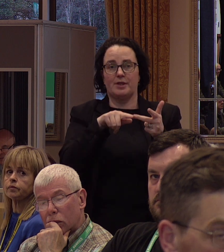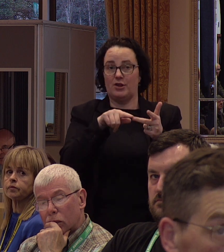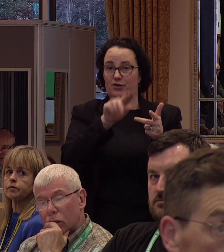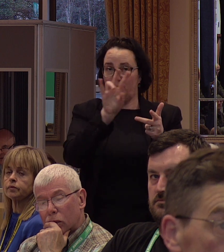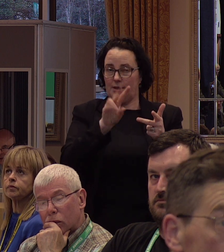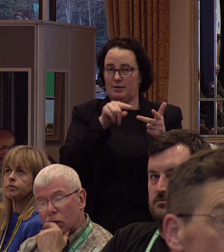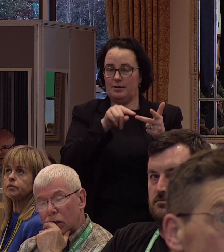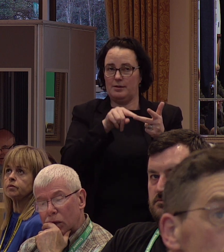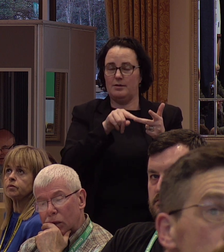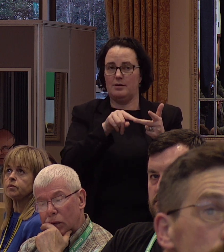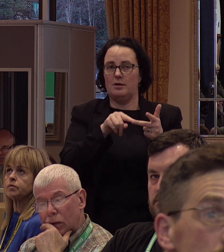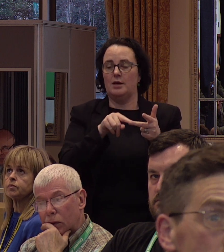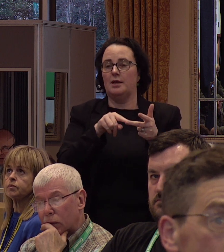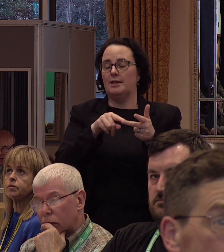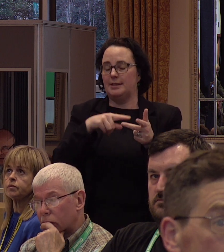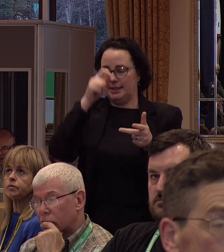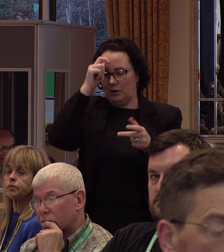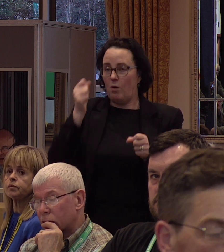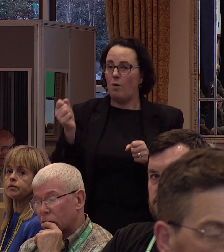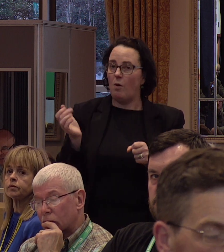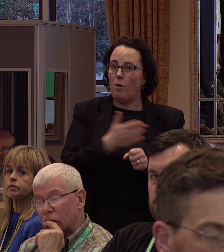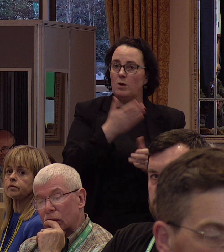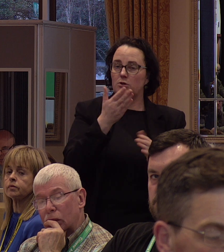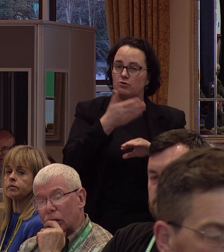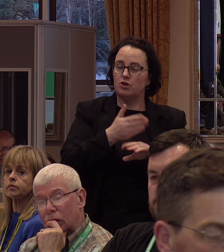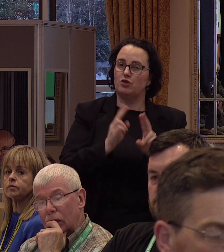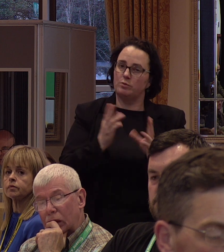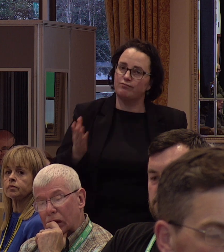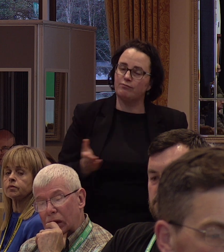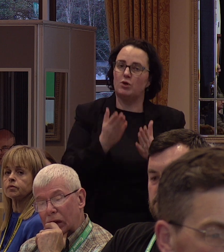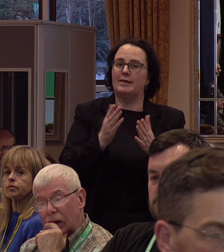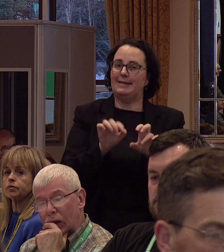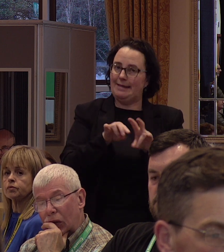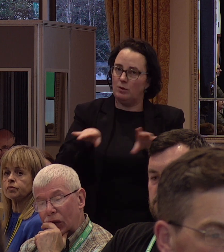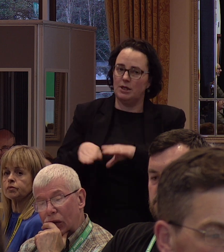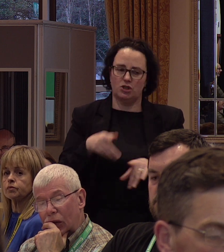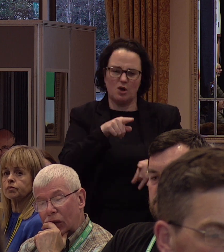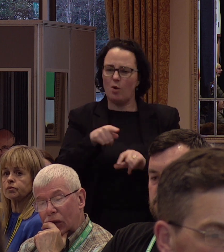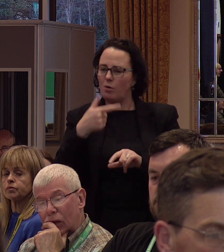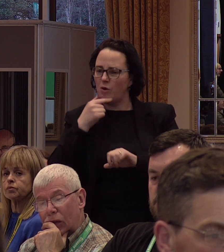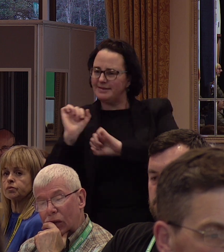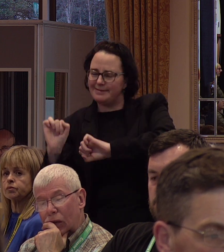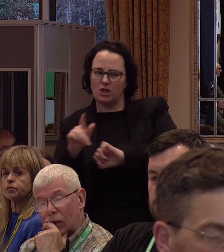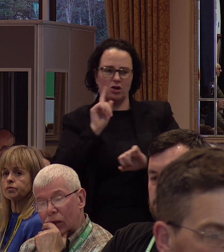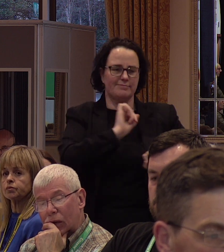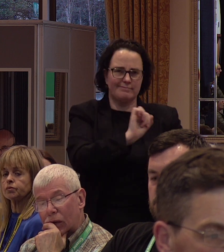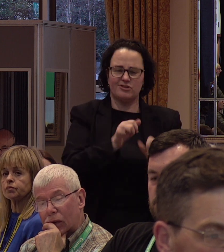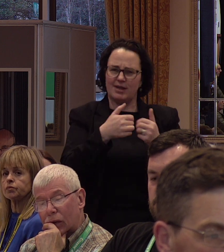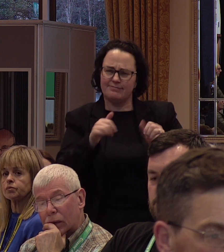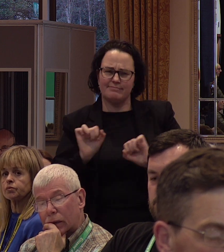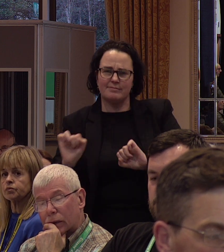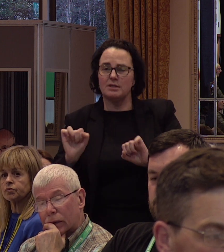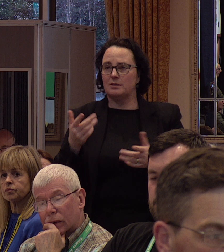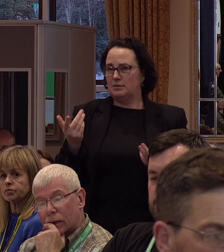citizens think that all careers should be promoted equally rather than pushing genders into careers that they may not have